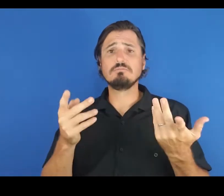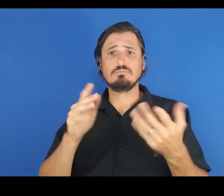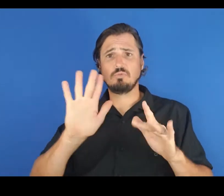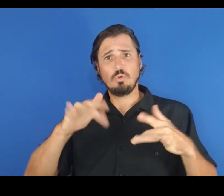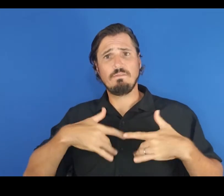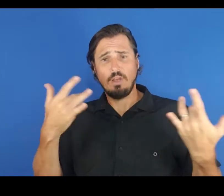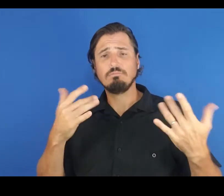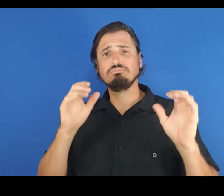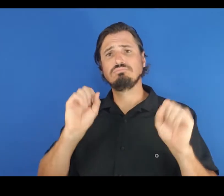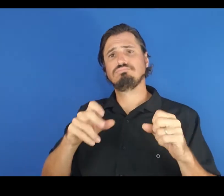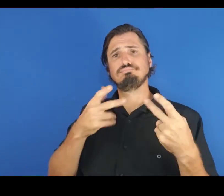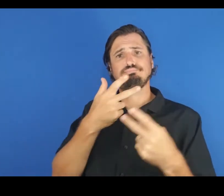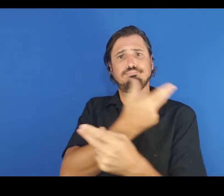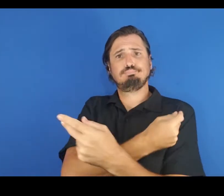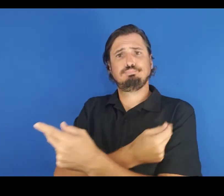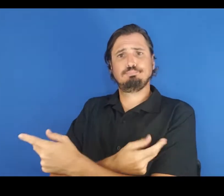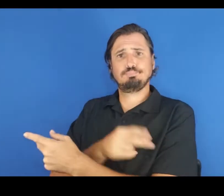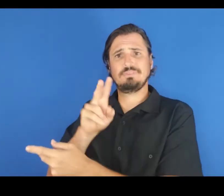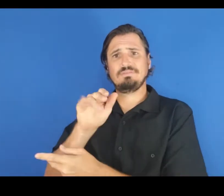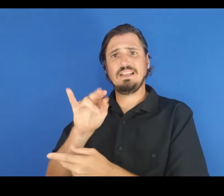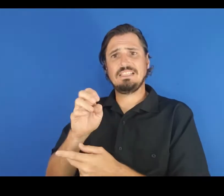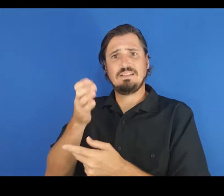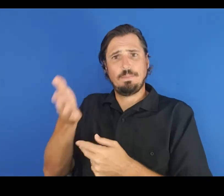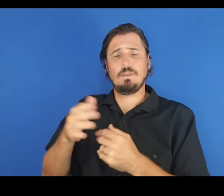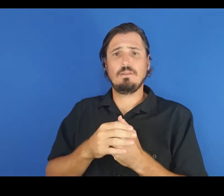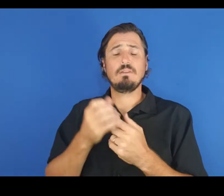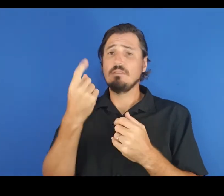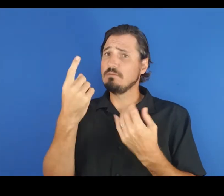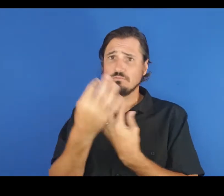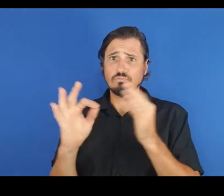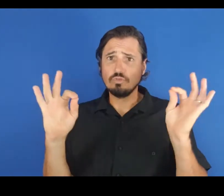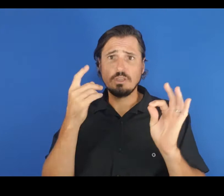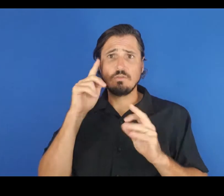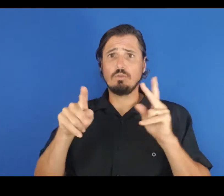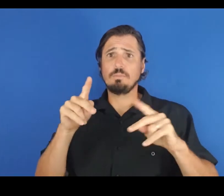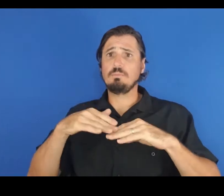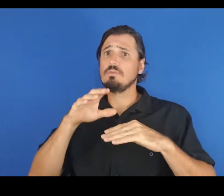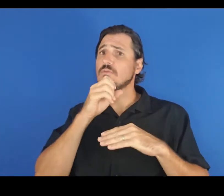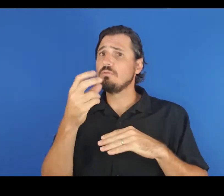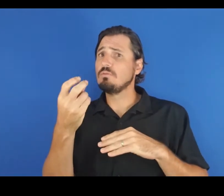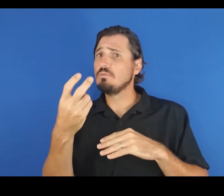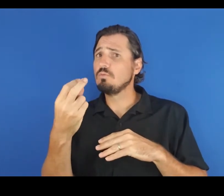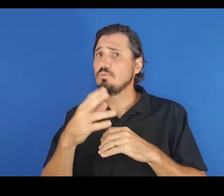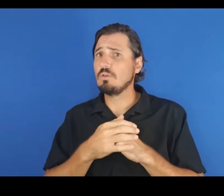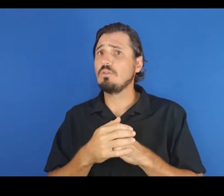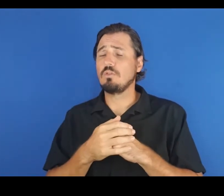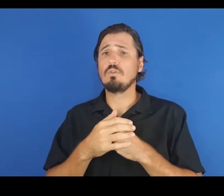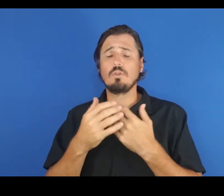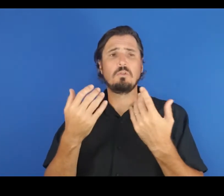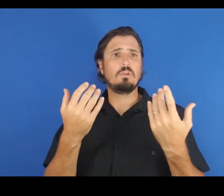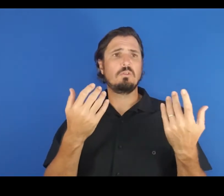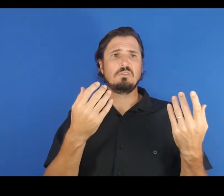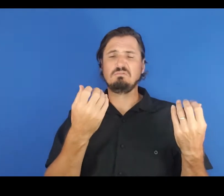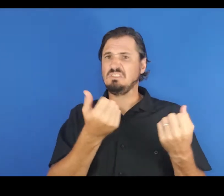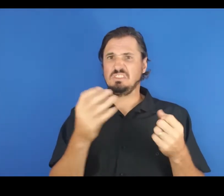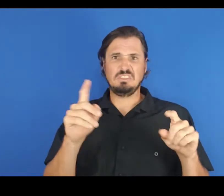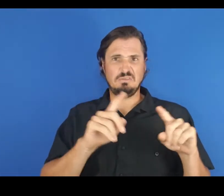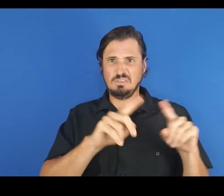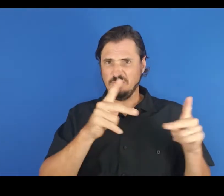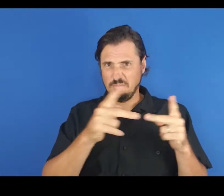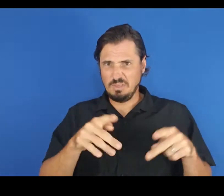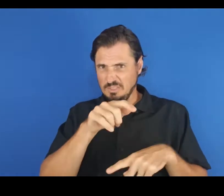at your event. As a reminder, vaccines are available free for those 12 and older and several locations